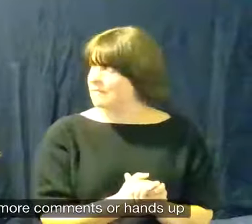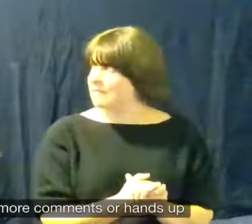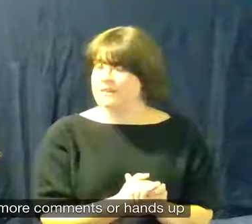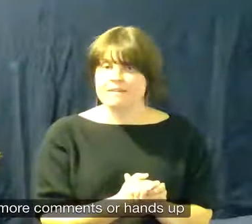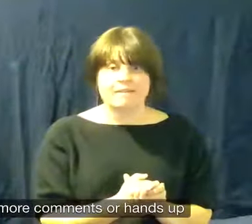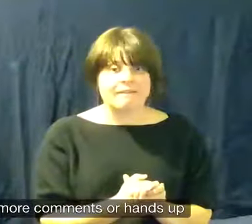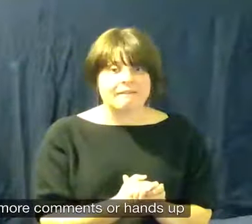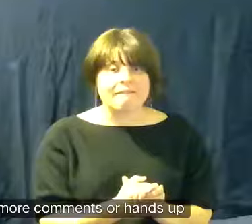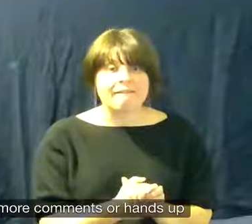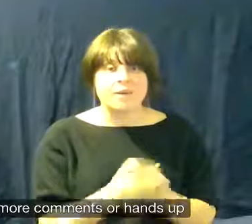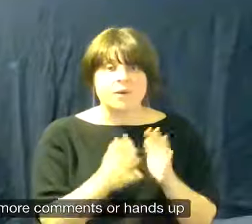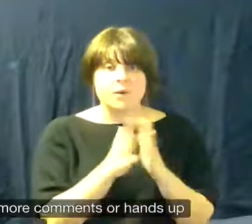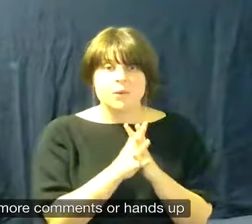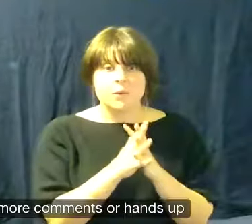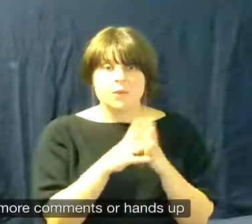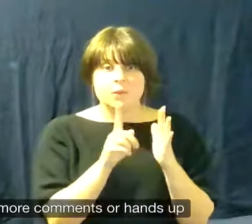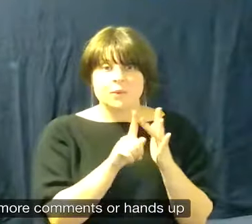Yes, me. Oh.